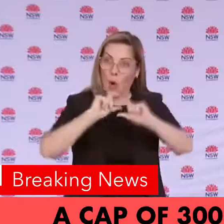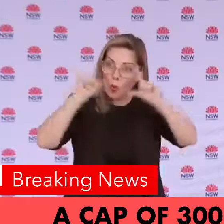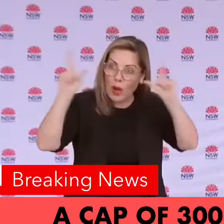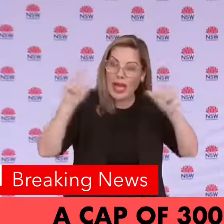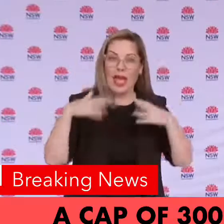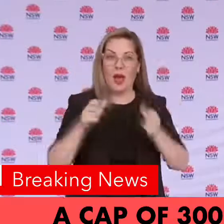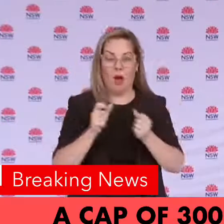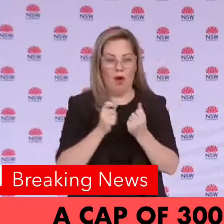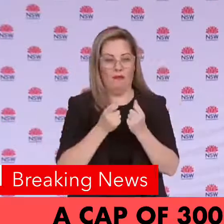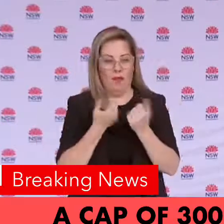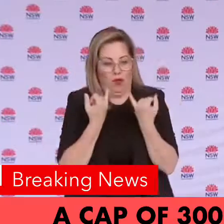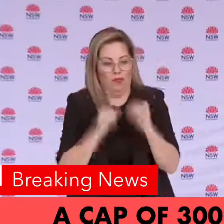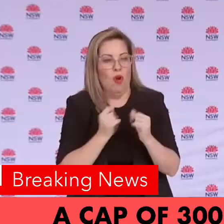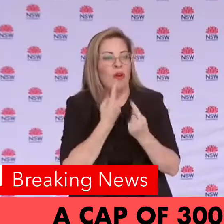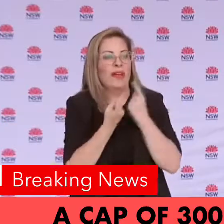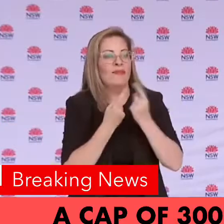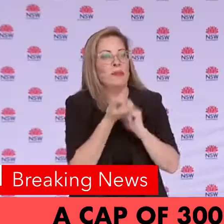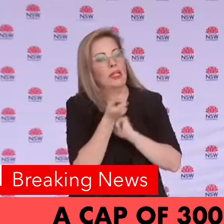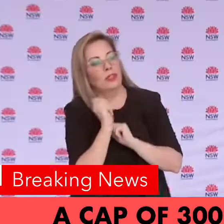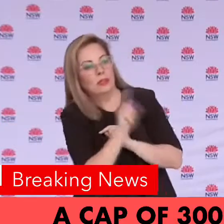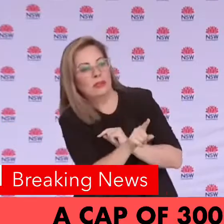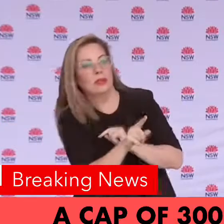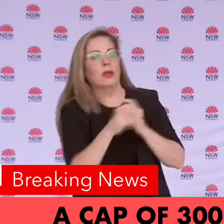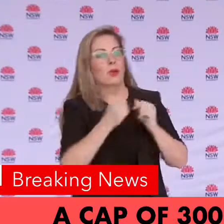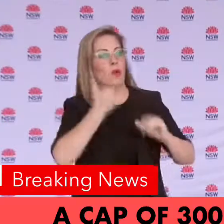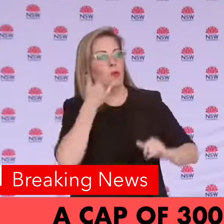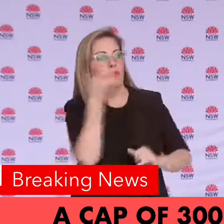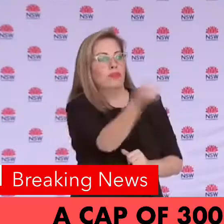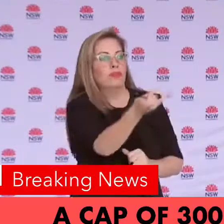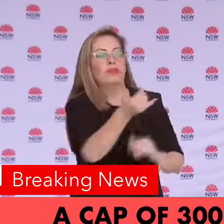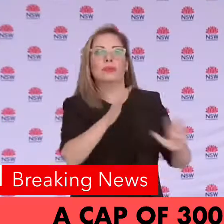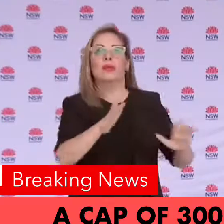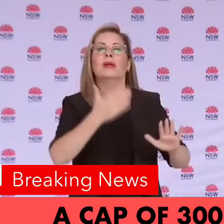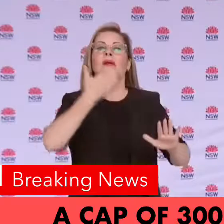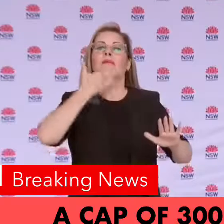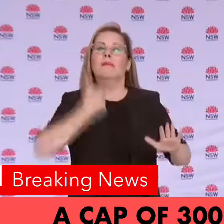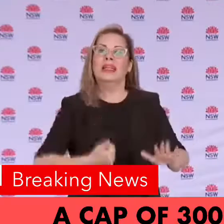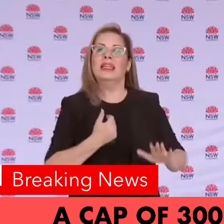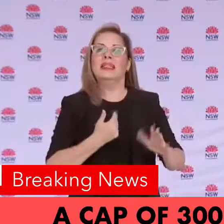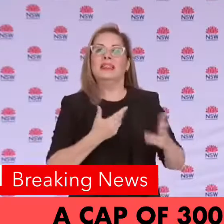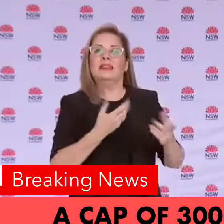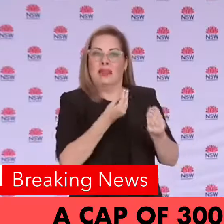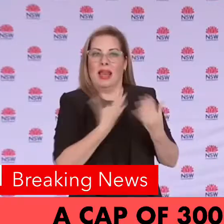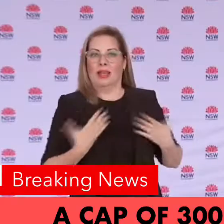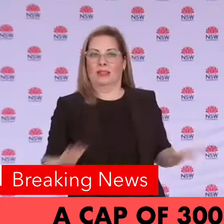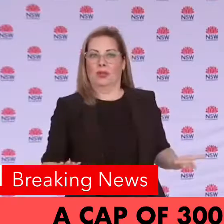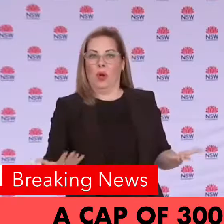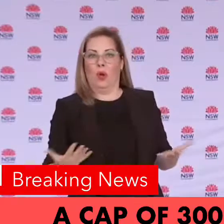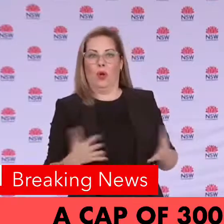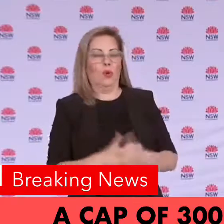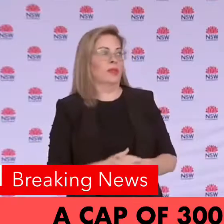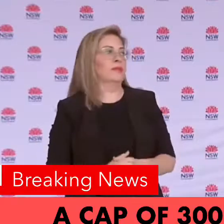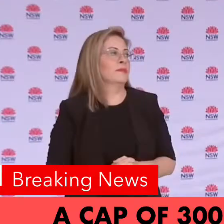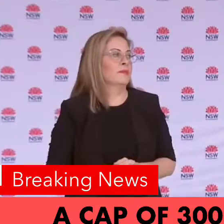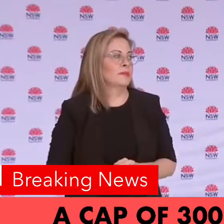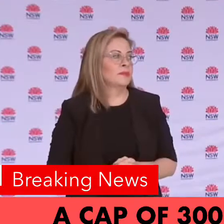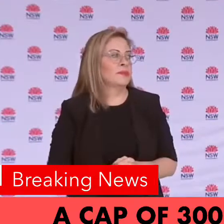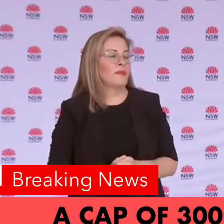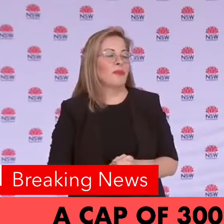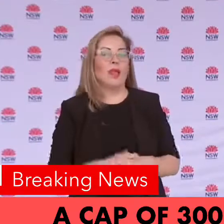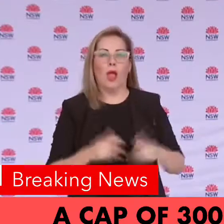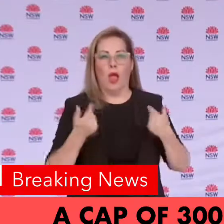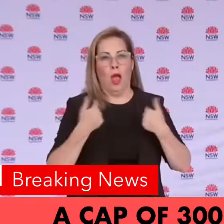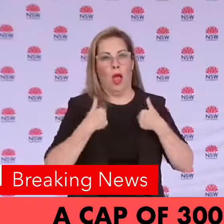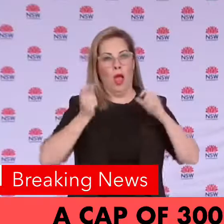have a reminder and look into any issues that have been raised. The Northern Beaches Facebook pages have been in overdrive trying